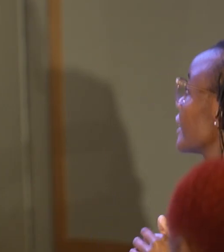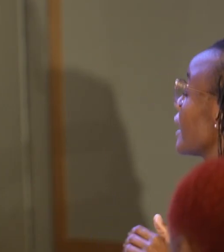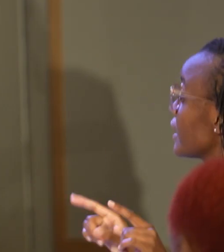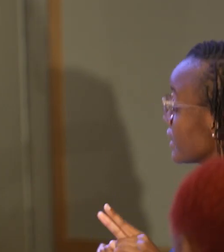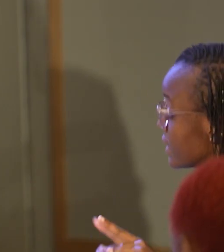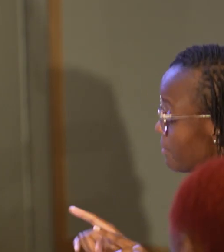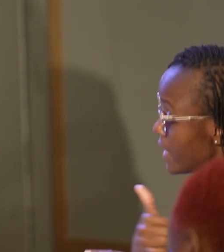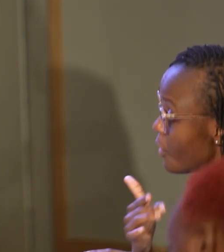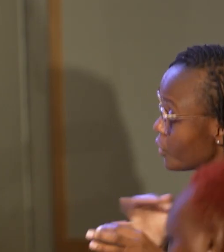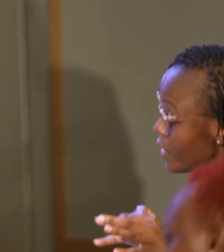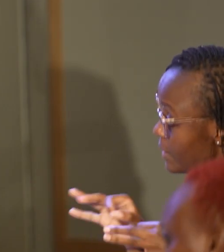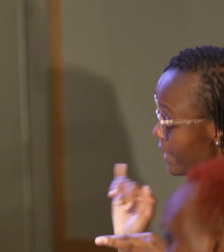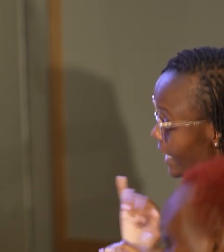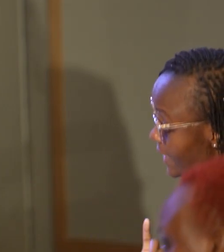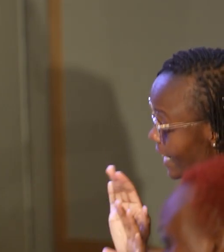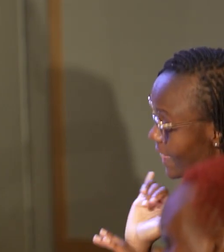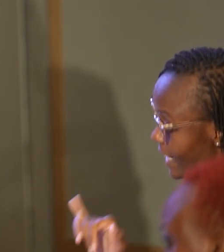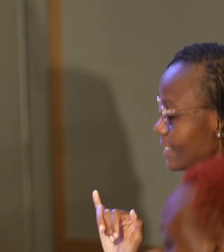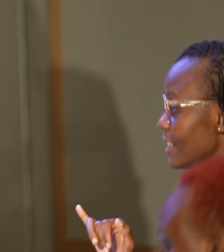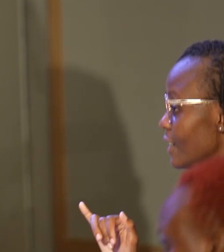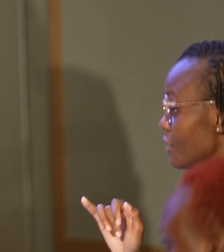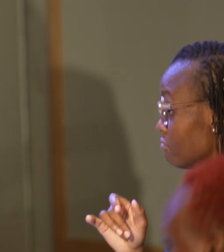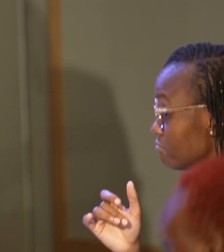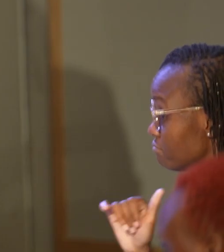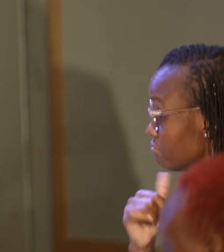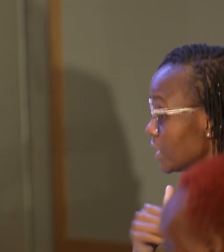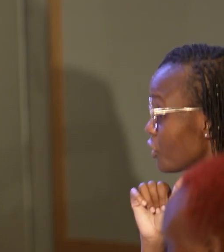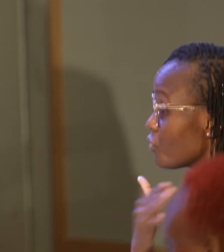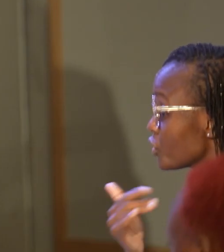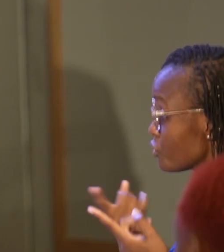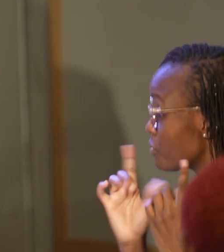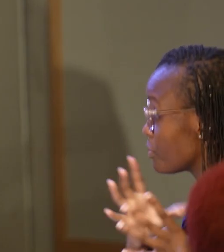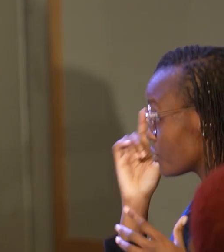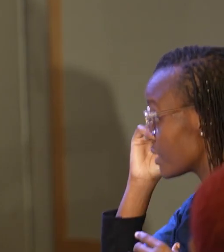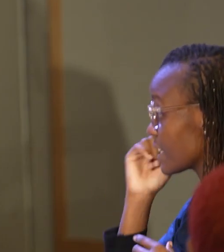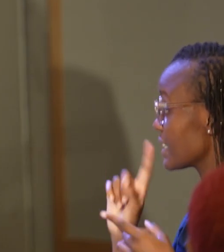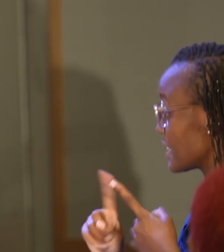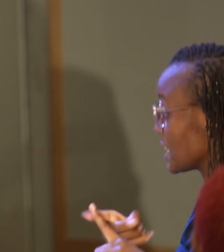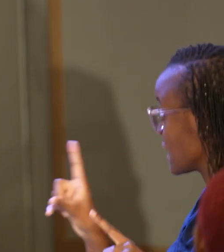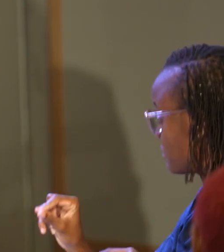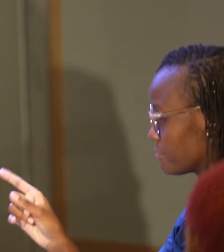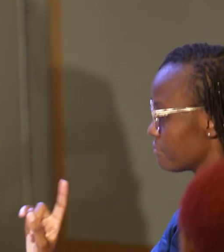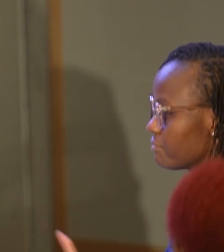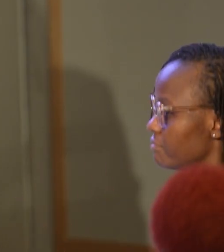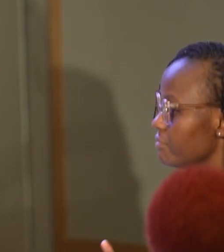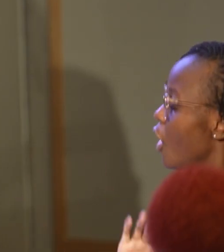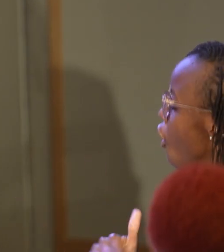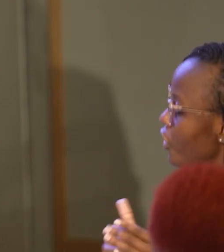that, so that people don't think standards are cheap. Actually, they are expensive.